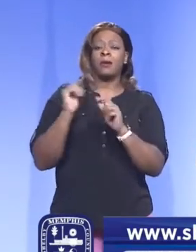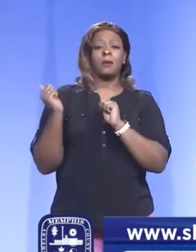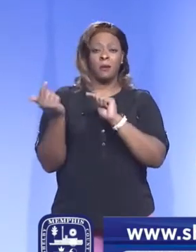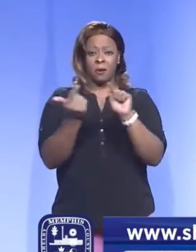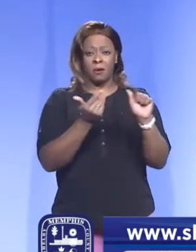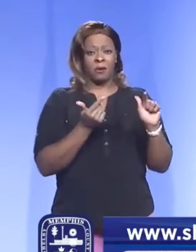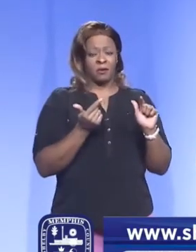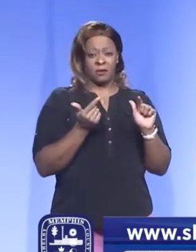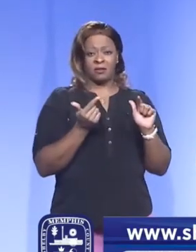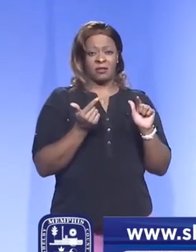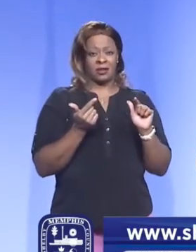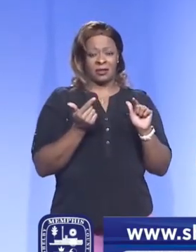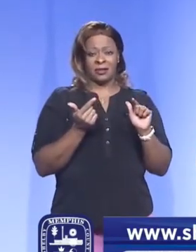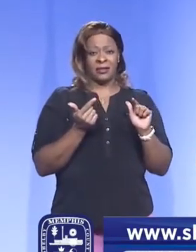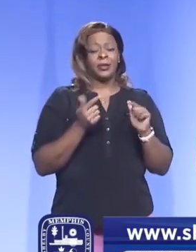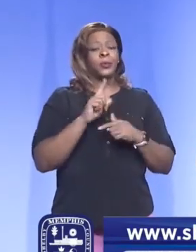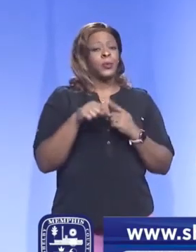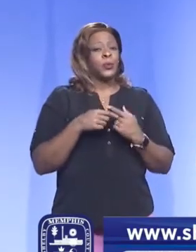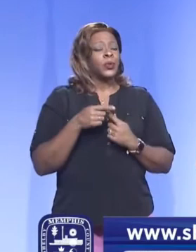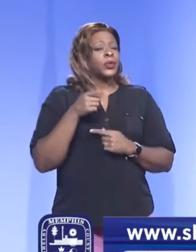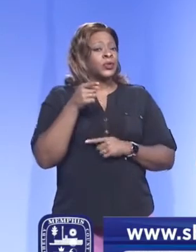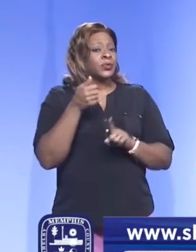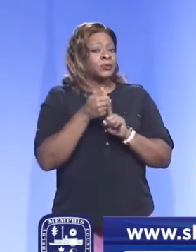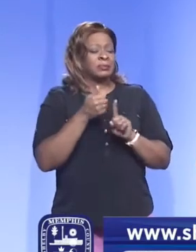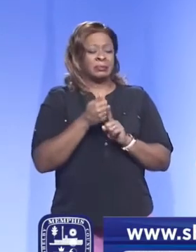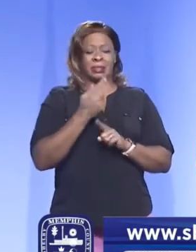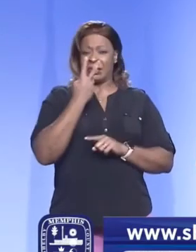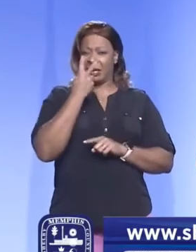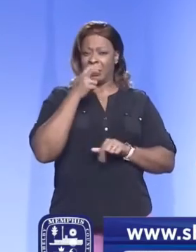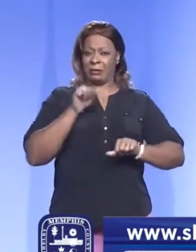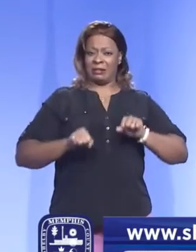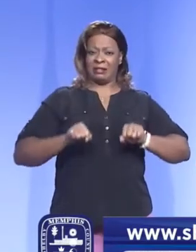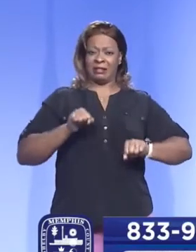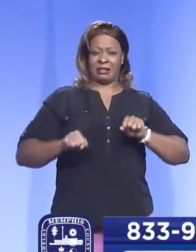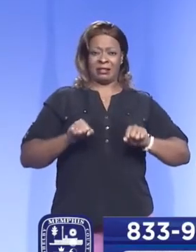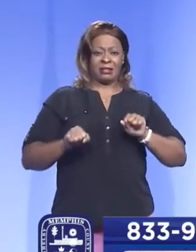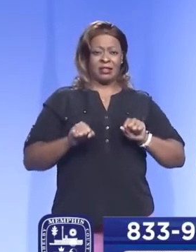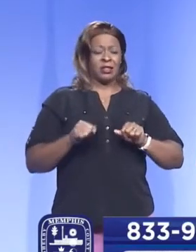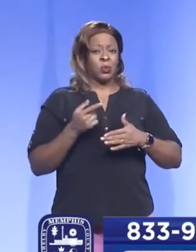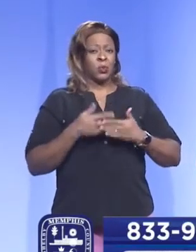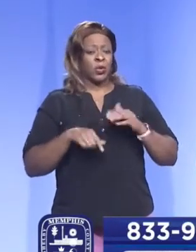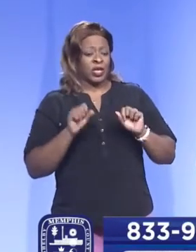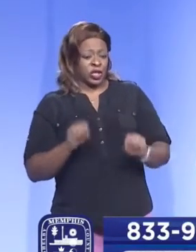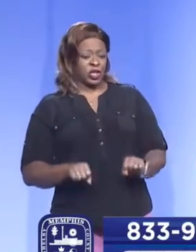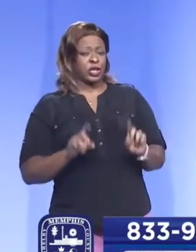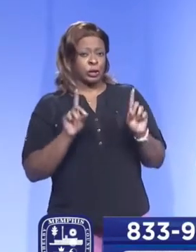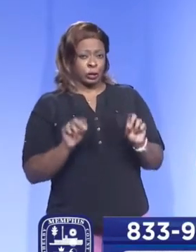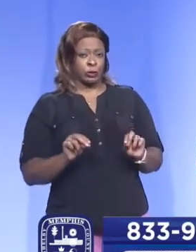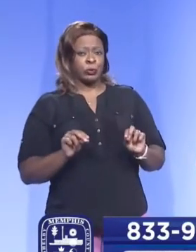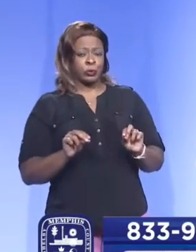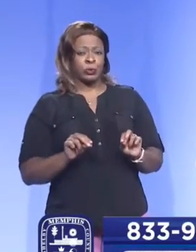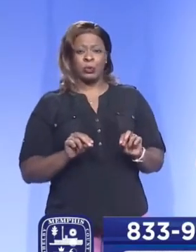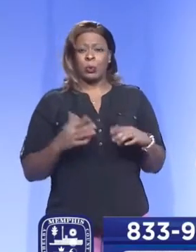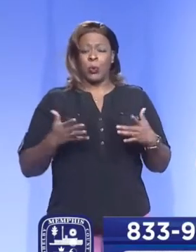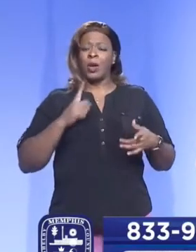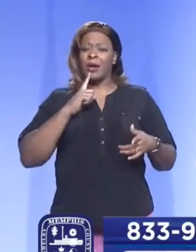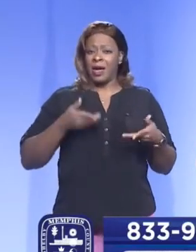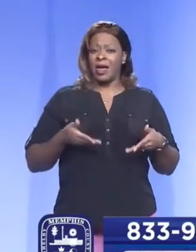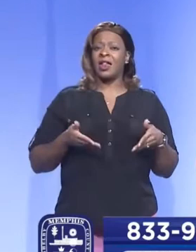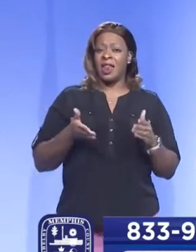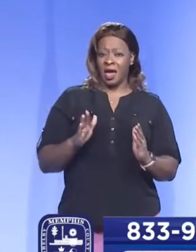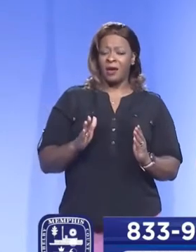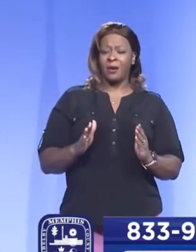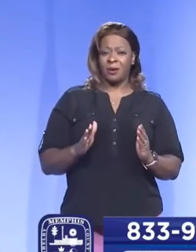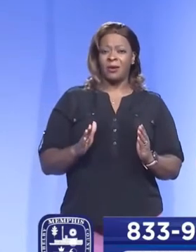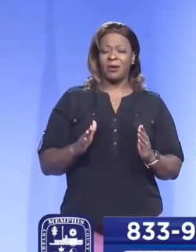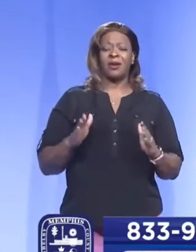everyone, when you are in doubt of what you should be doing, what's allowed,